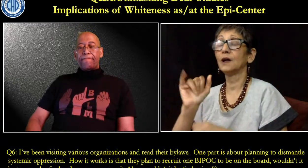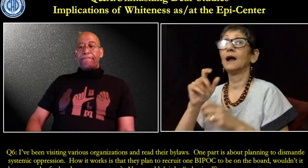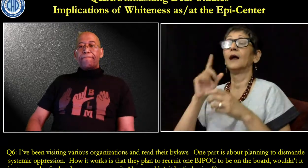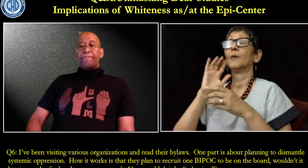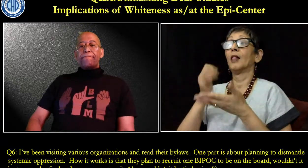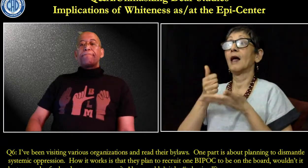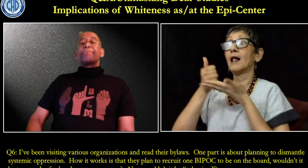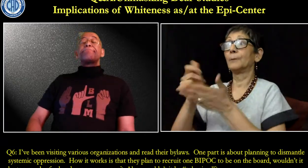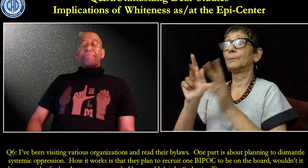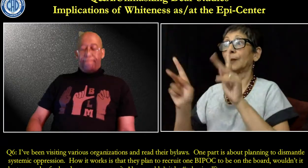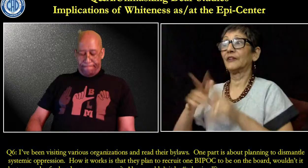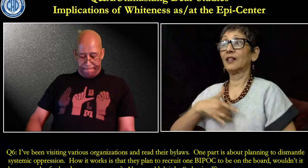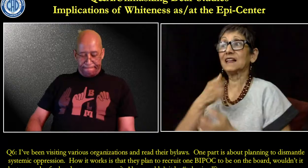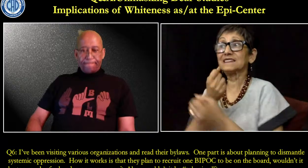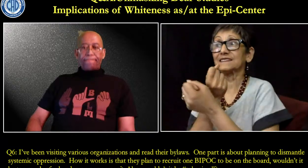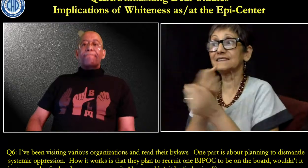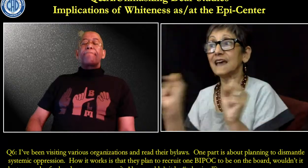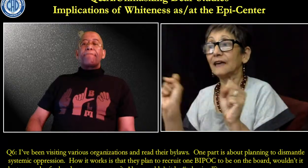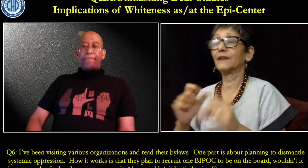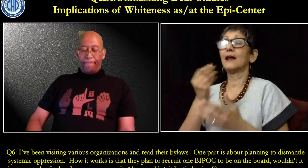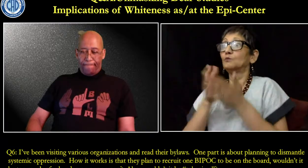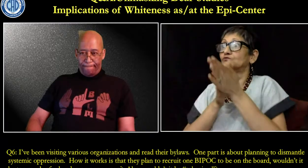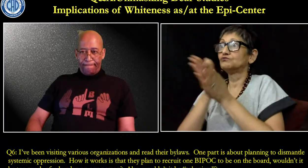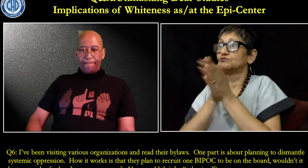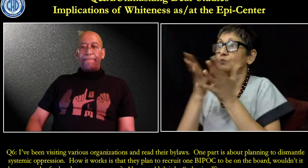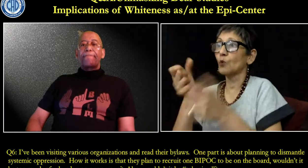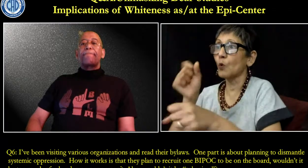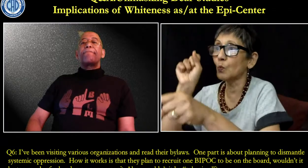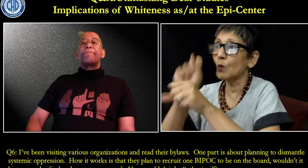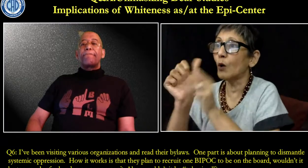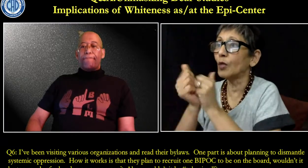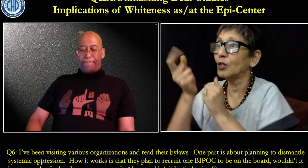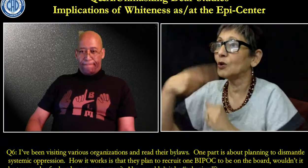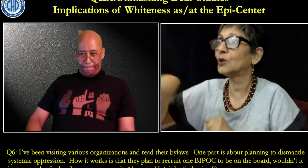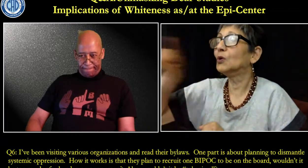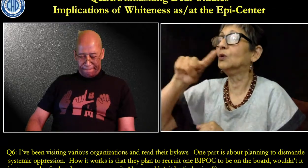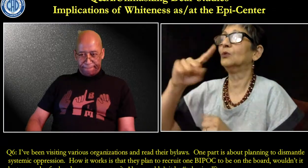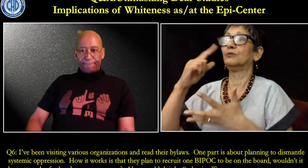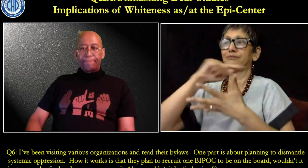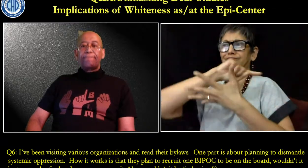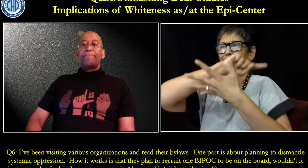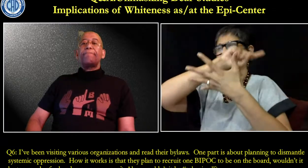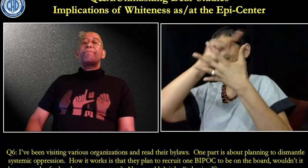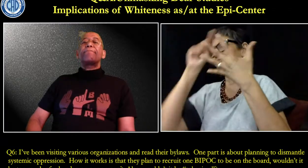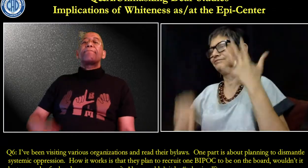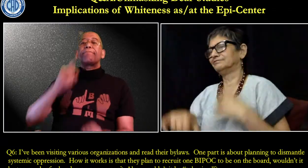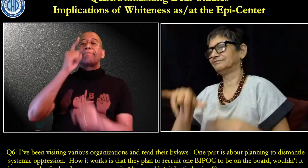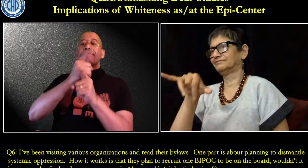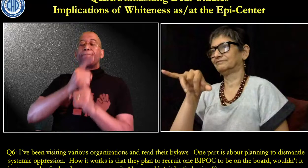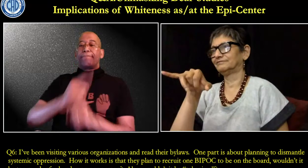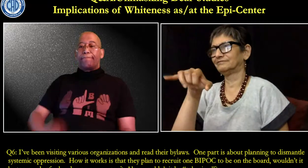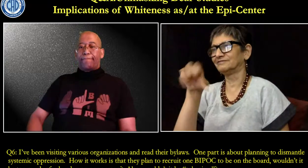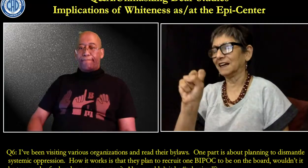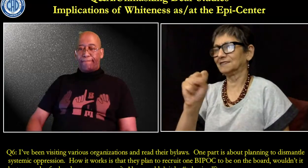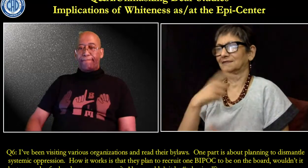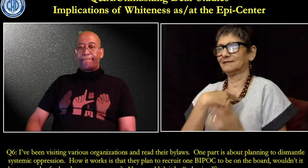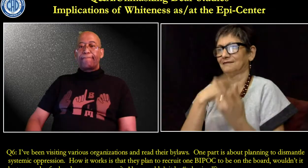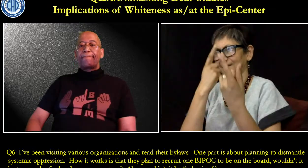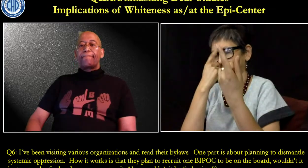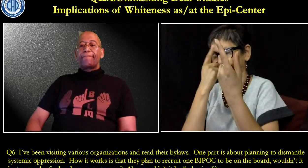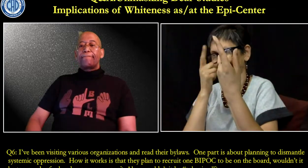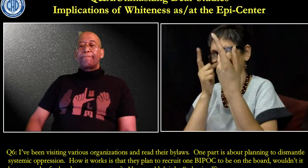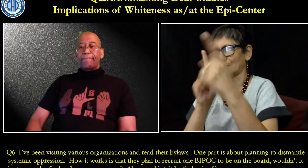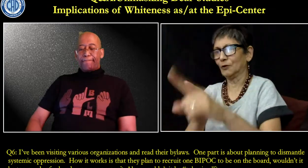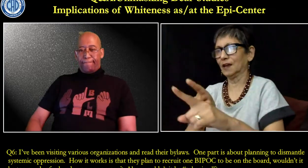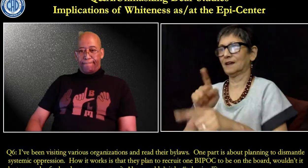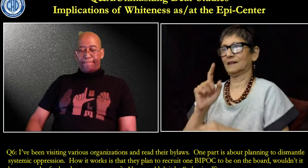Definitely will help with organizational structures and help people feel safer and be excited about working with